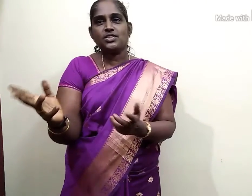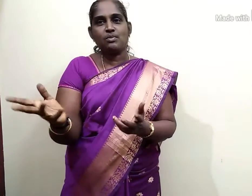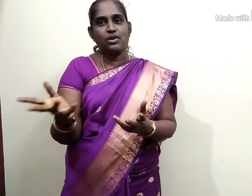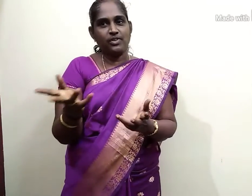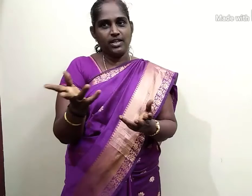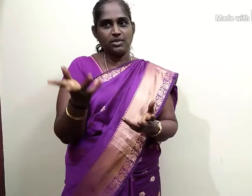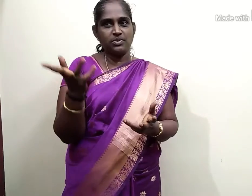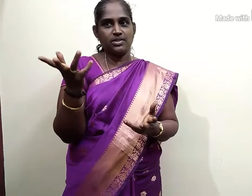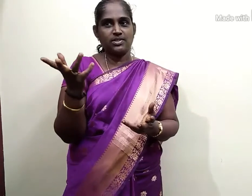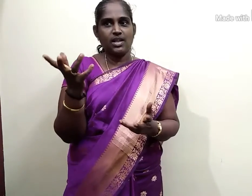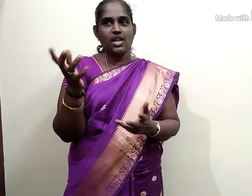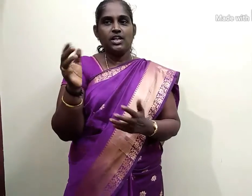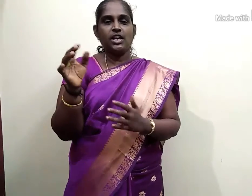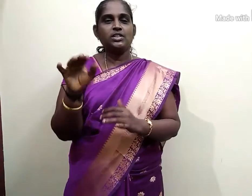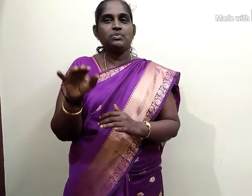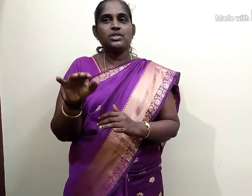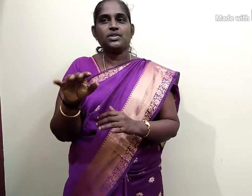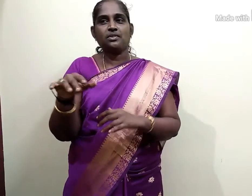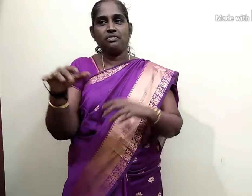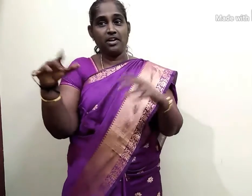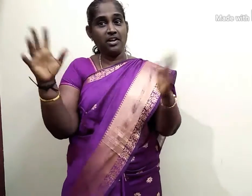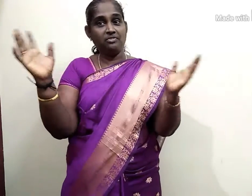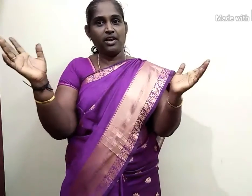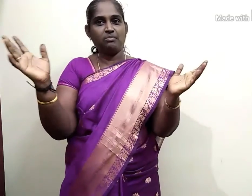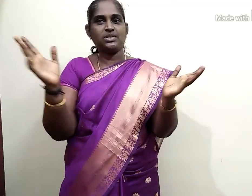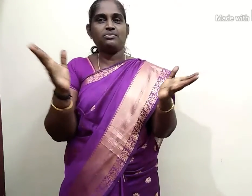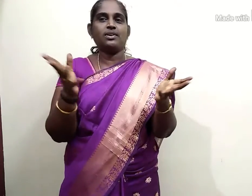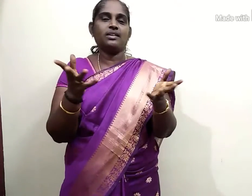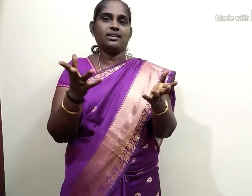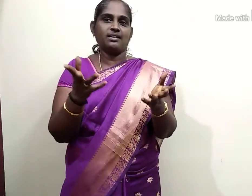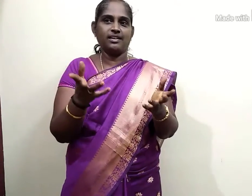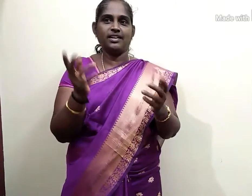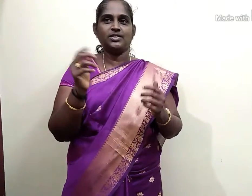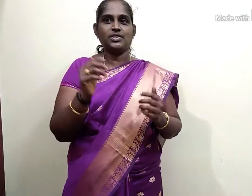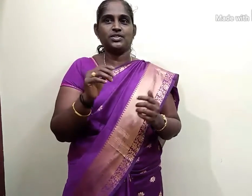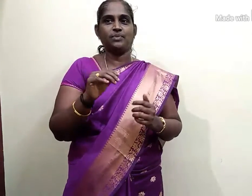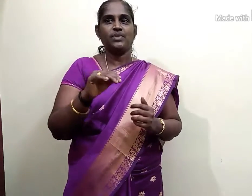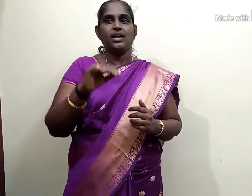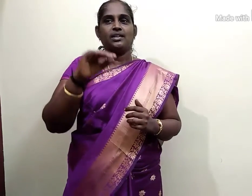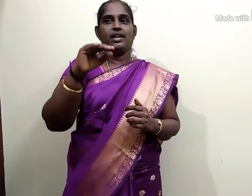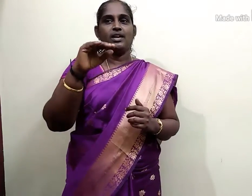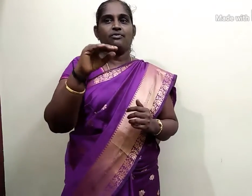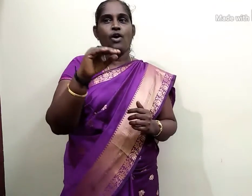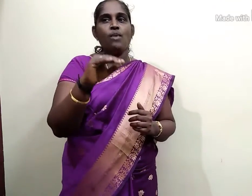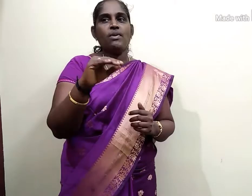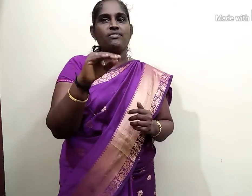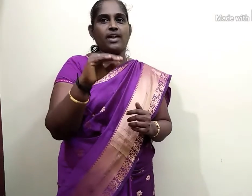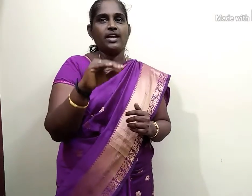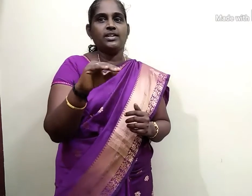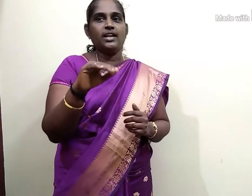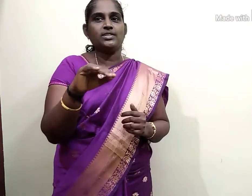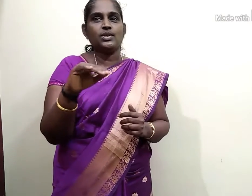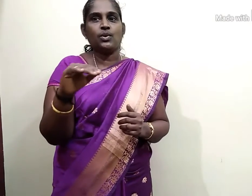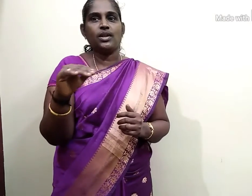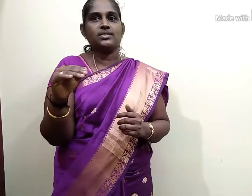system of Egyptians. Egyptians are very famous for their writing system. Their form of writing is known as